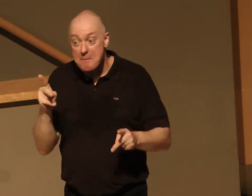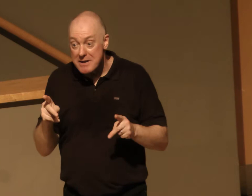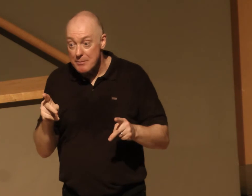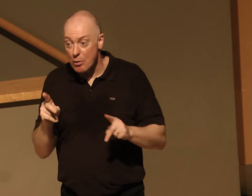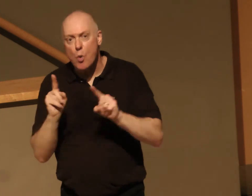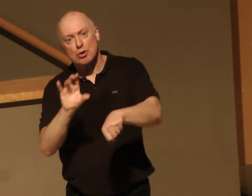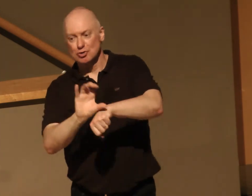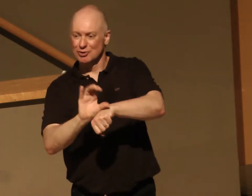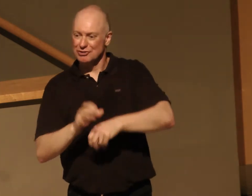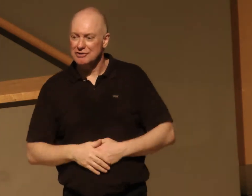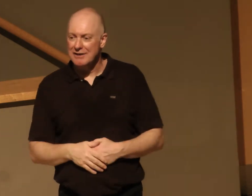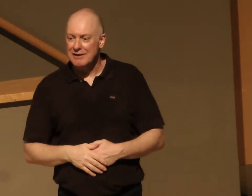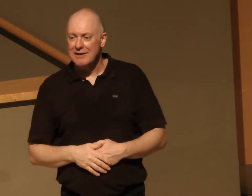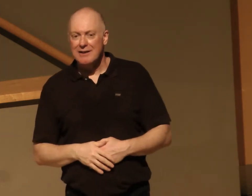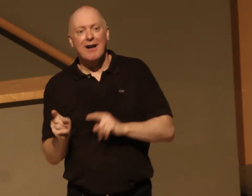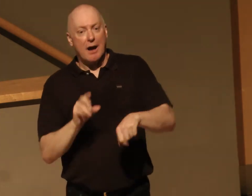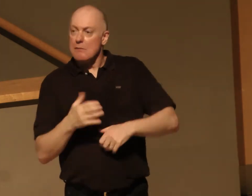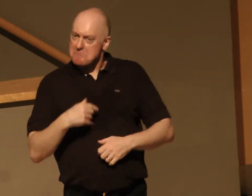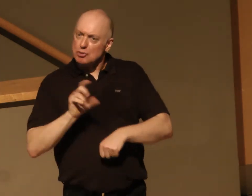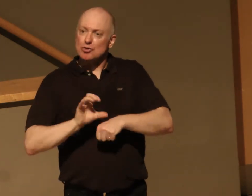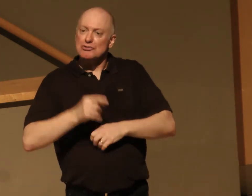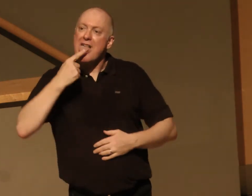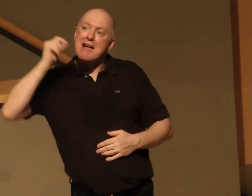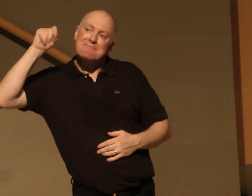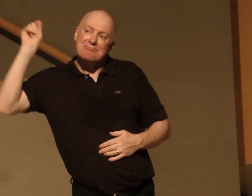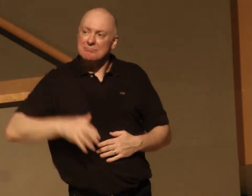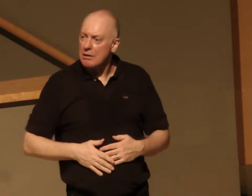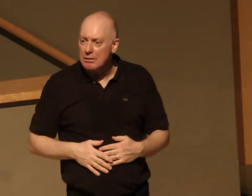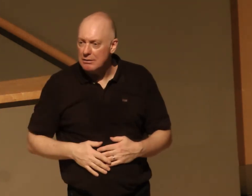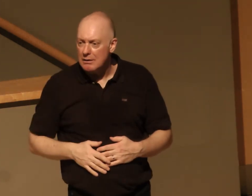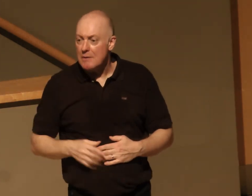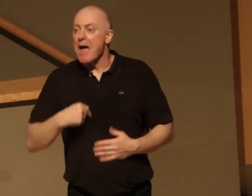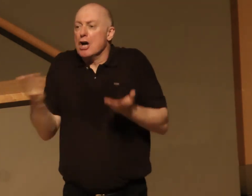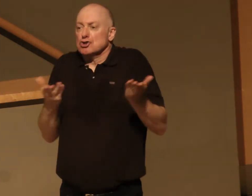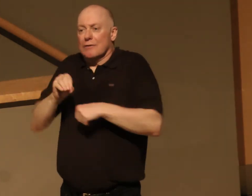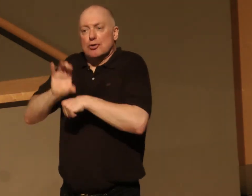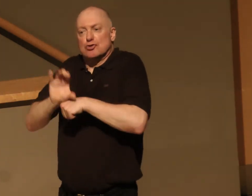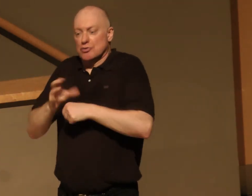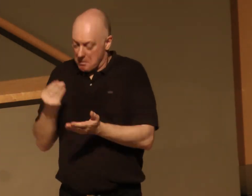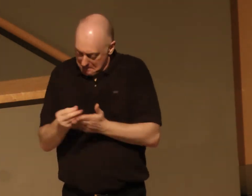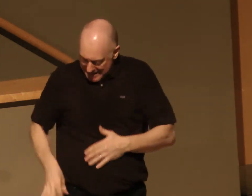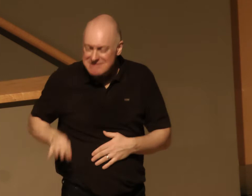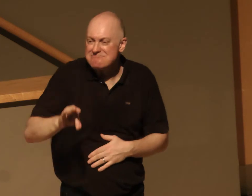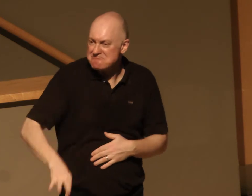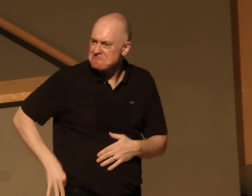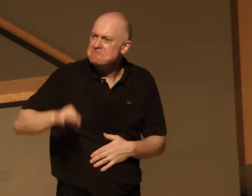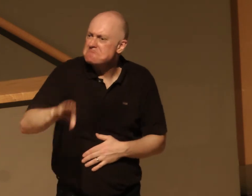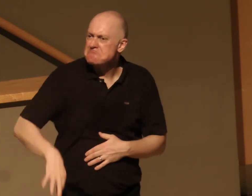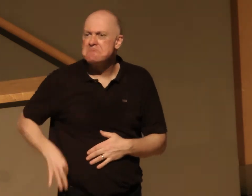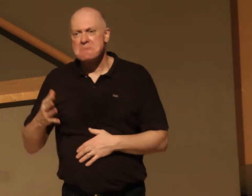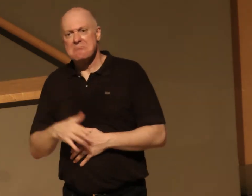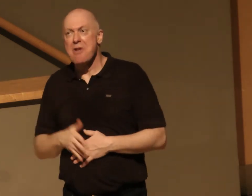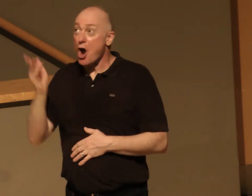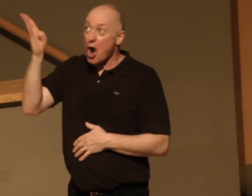all the time they think that they're giving themselves to God I serve the church I give a lot of money to the church I'm doing my thing I'm just you know God's really happy with me